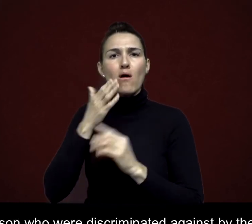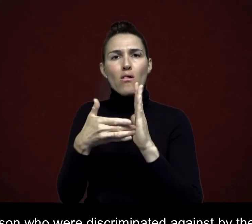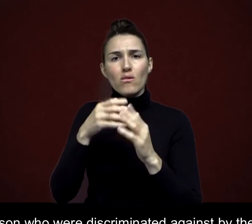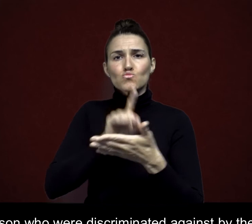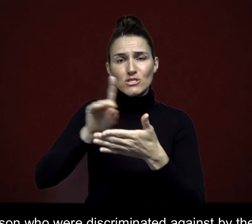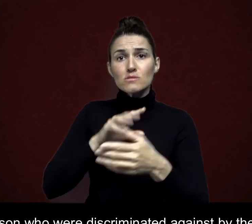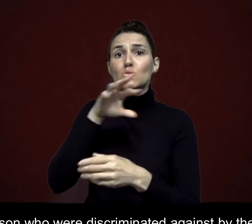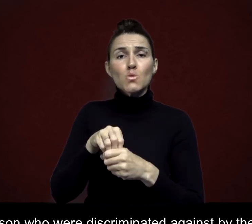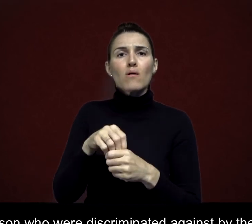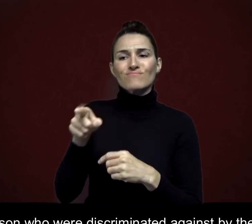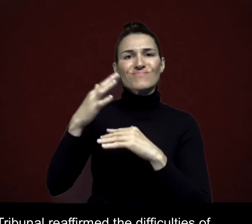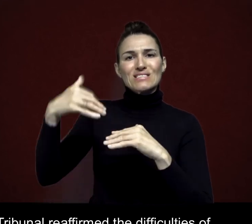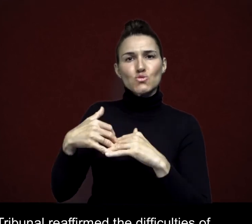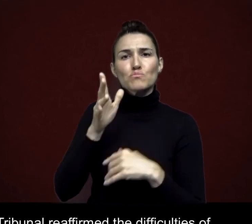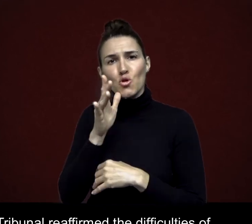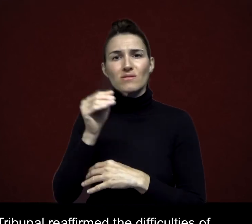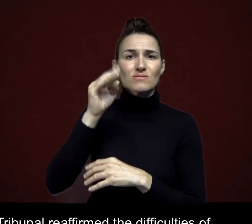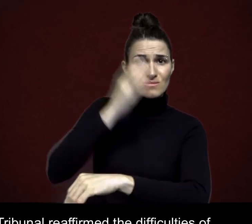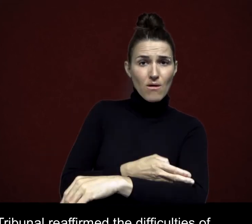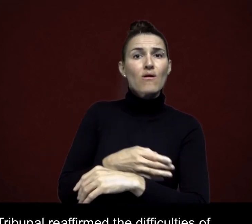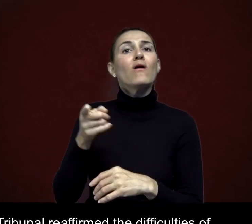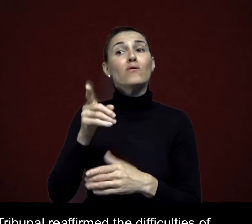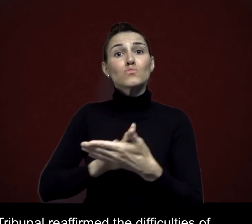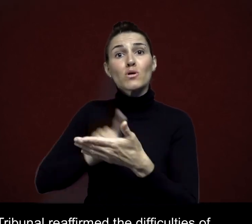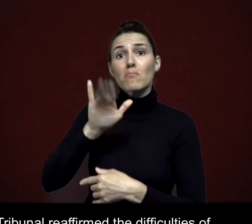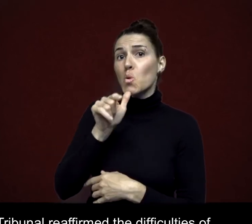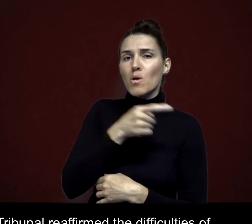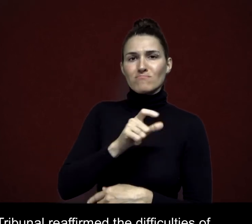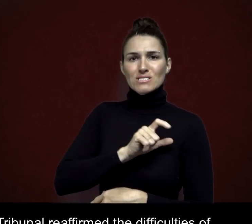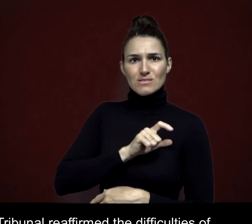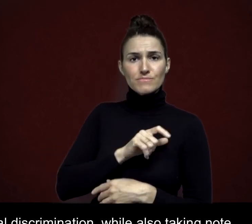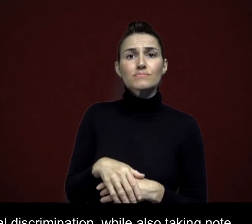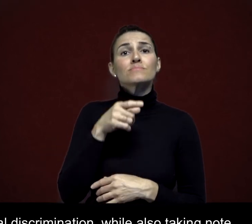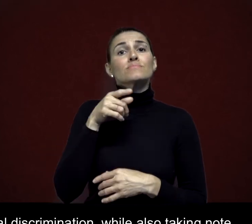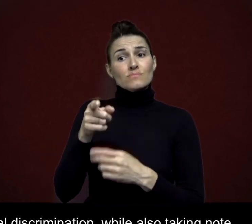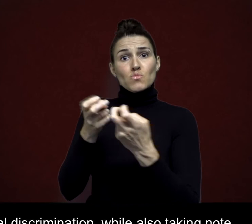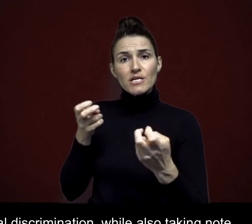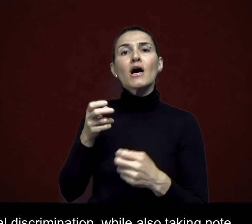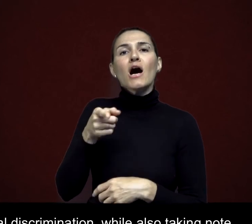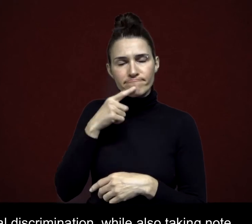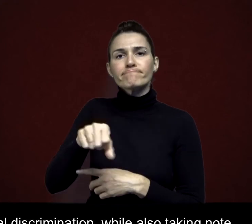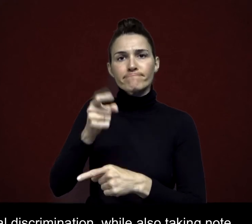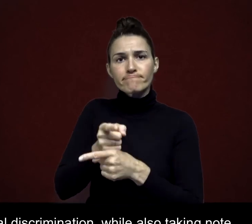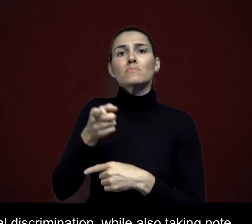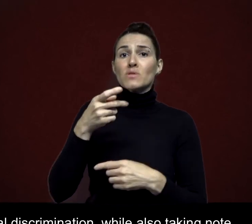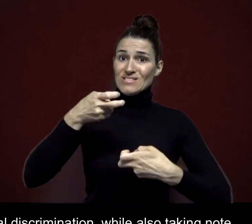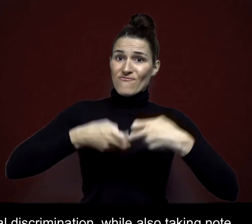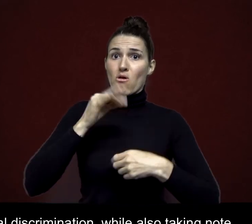discriminated against by the police. The tribunal reaffirmed the difficulties of proving racial discrimination while also taking note of